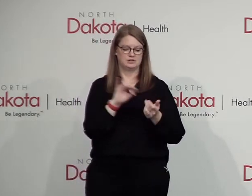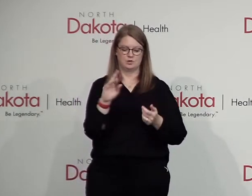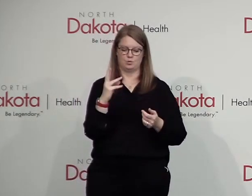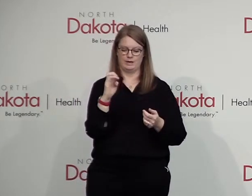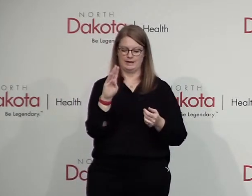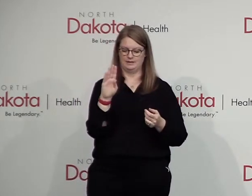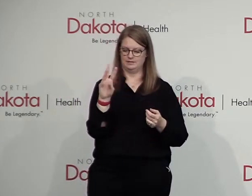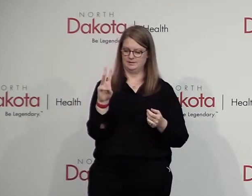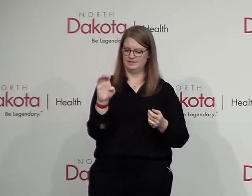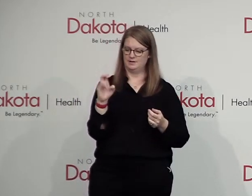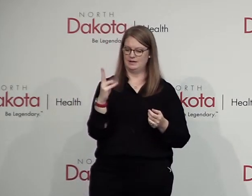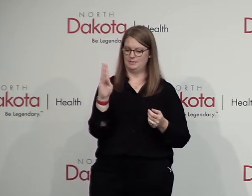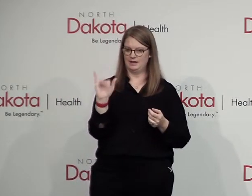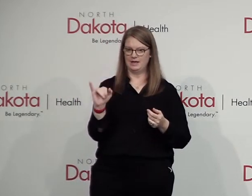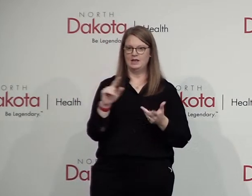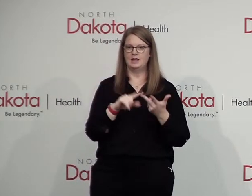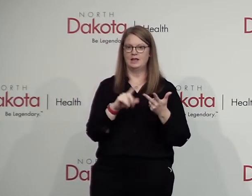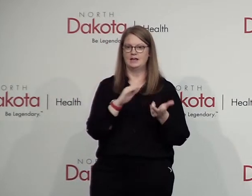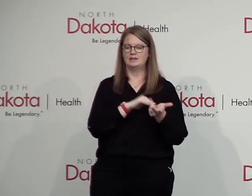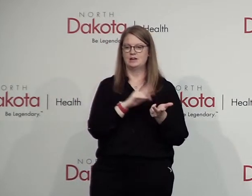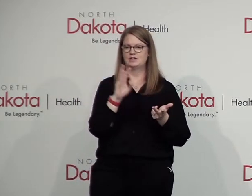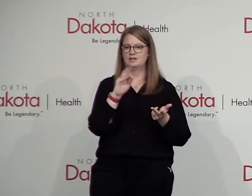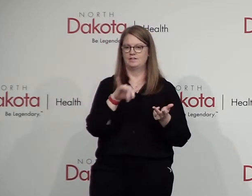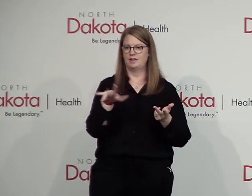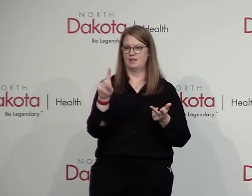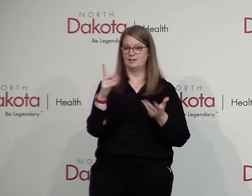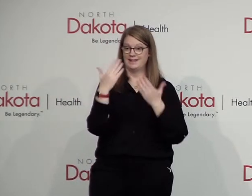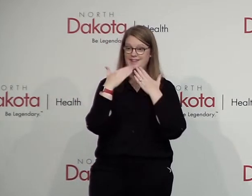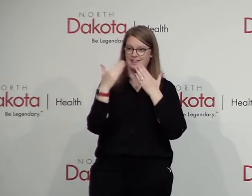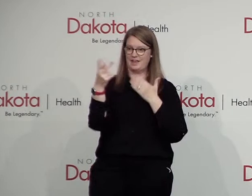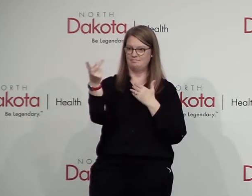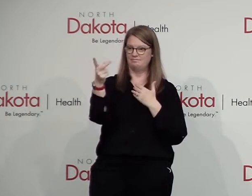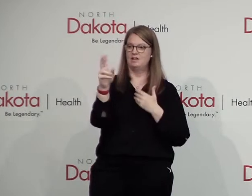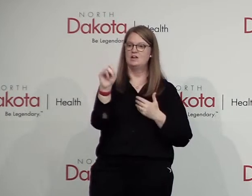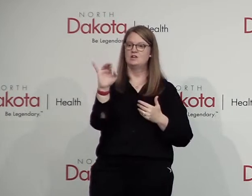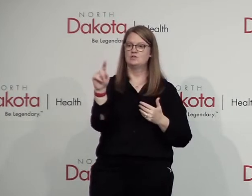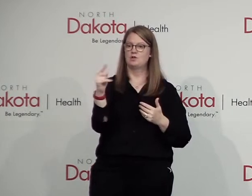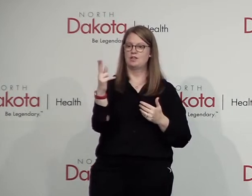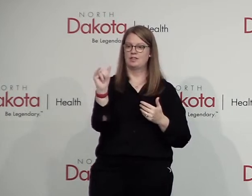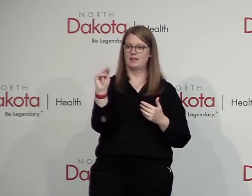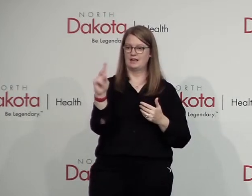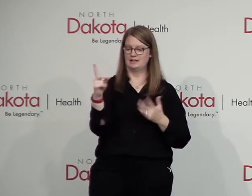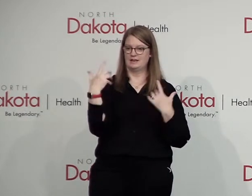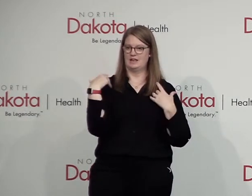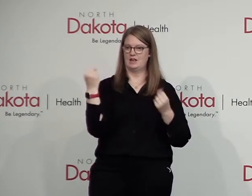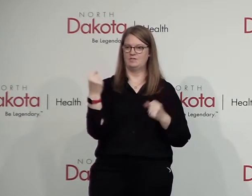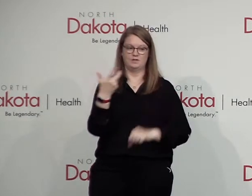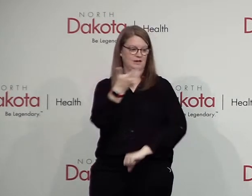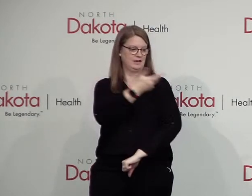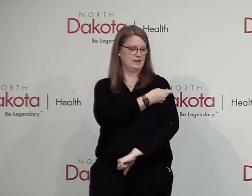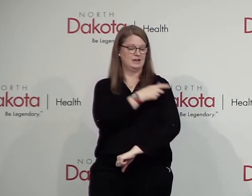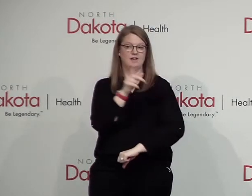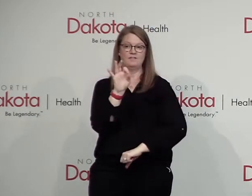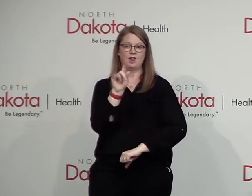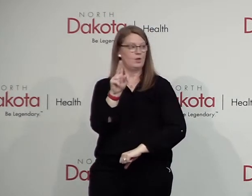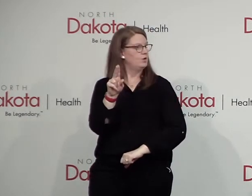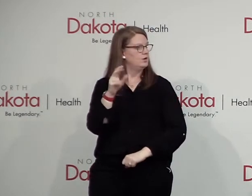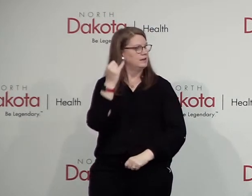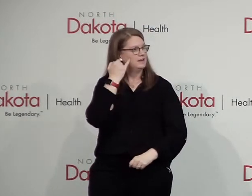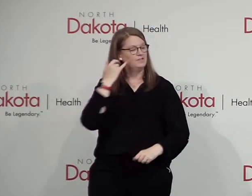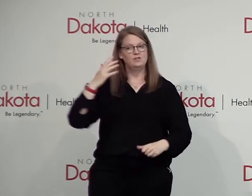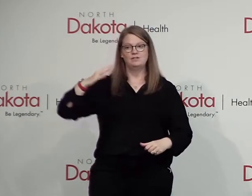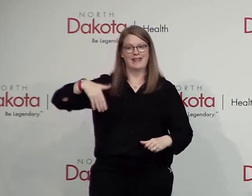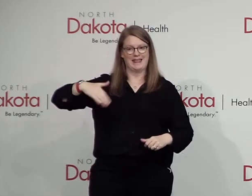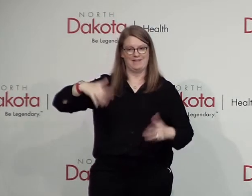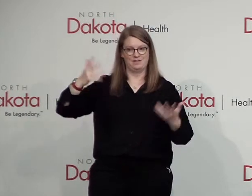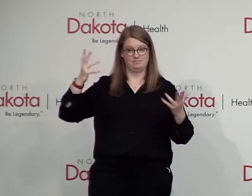Field for being here. And I want to thank Northland Health for administering flu shots today. And if you haven't already done